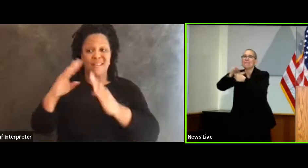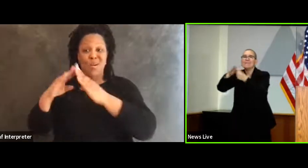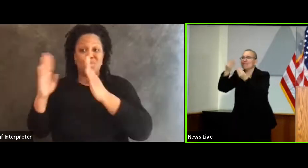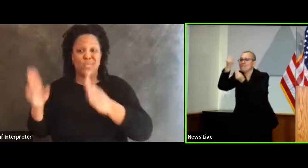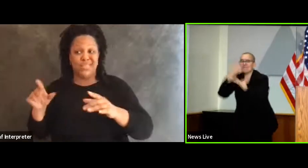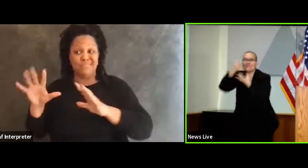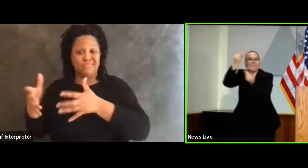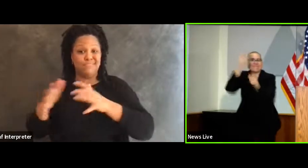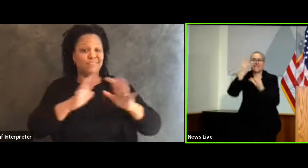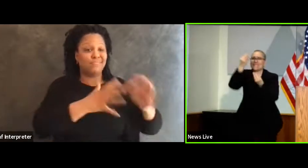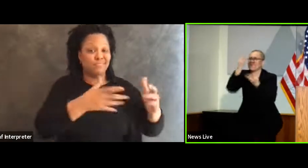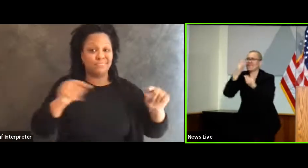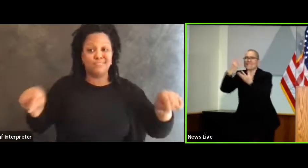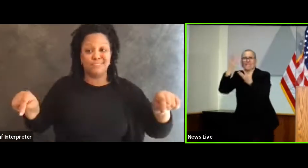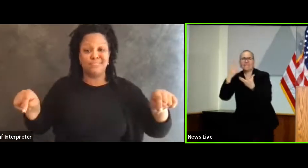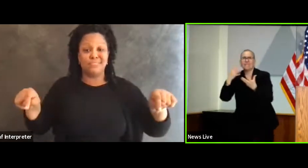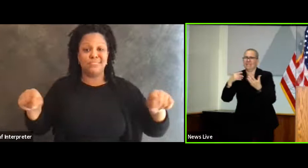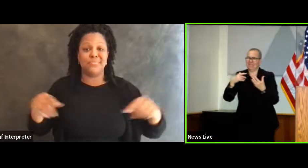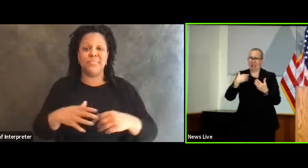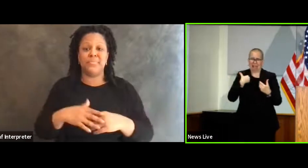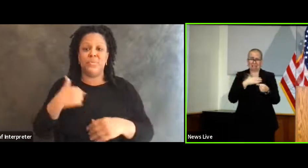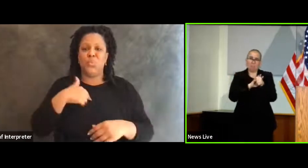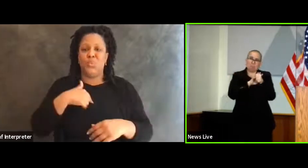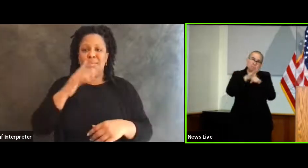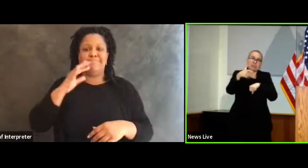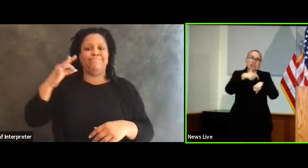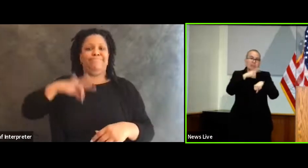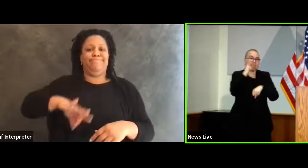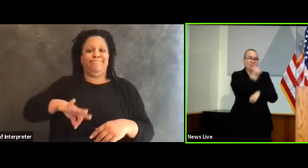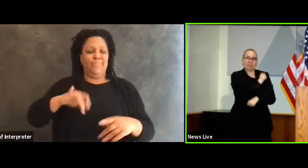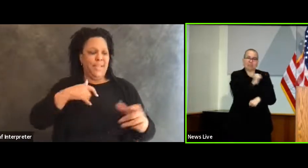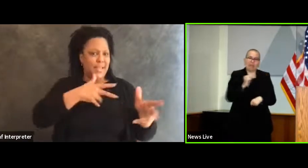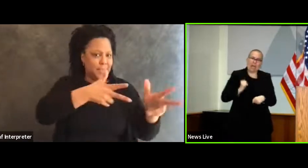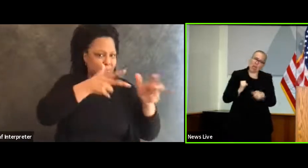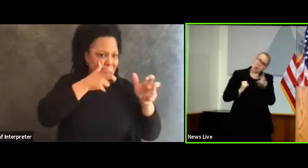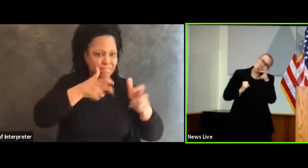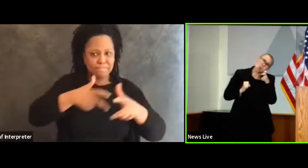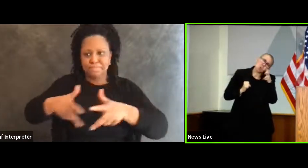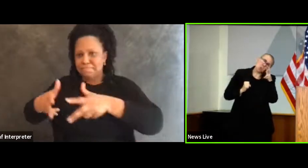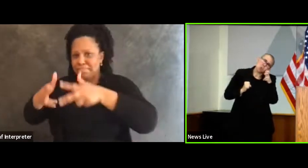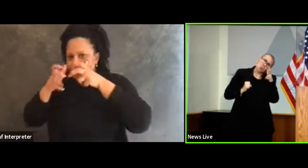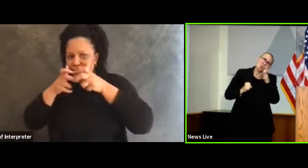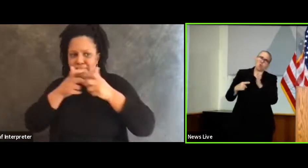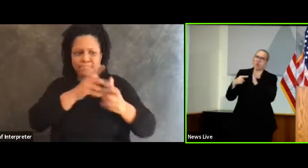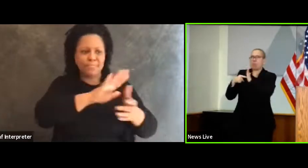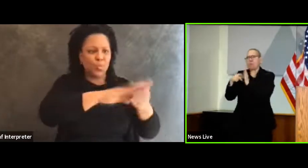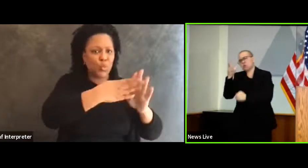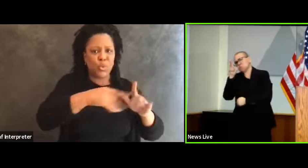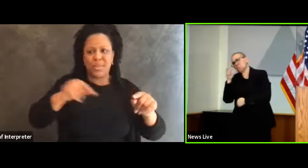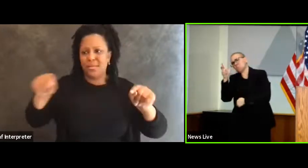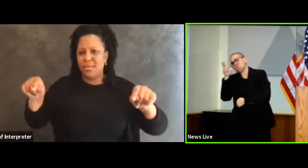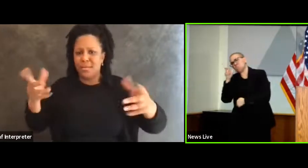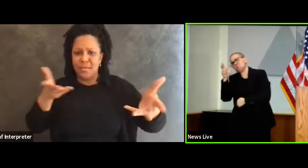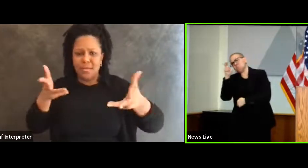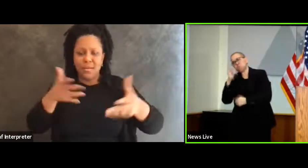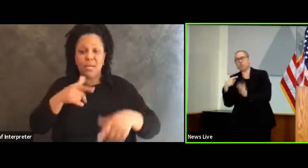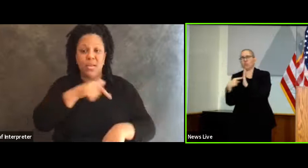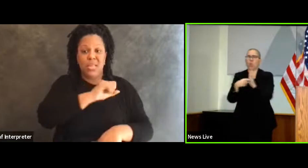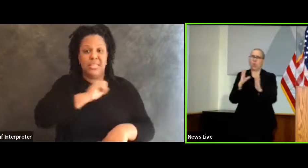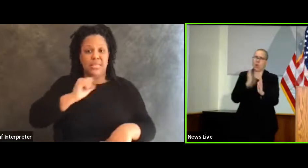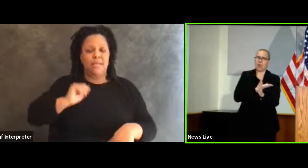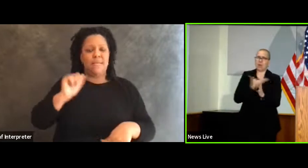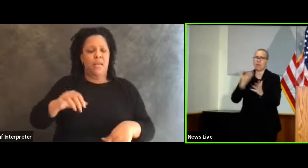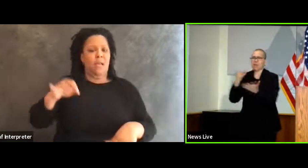to hear from them. But I think the Senate can certainly benefit from all of the work that we did in the House, listening to Minnesotans